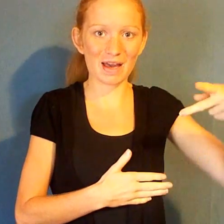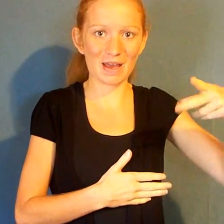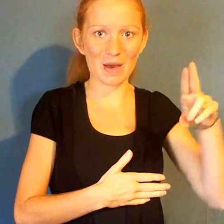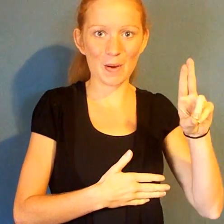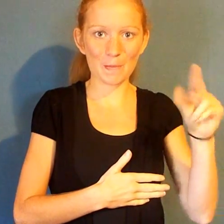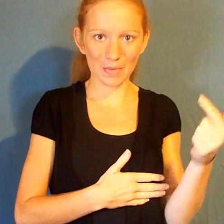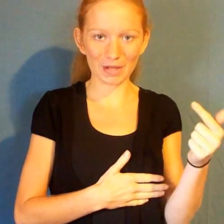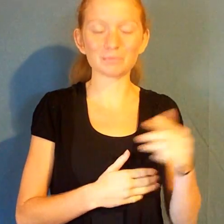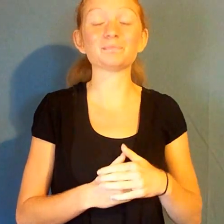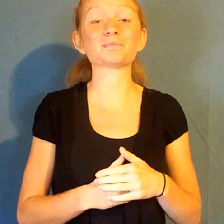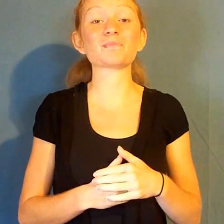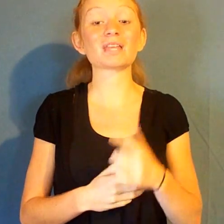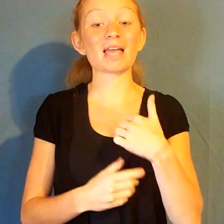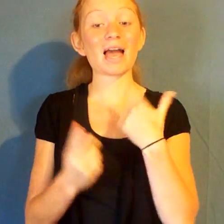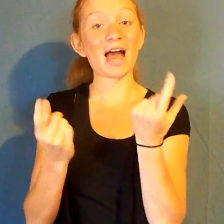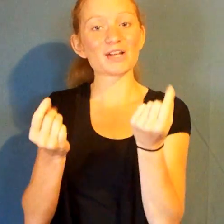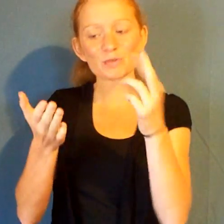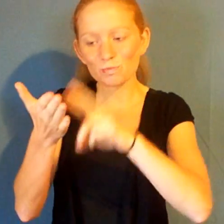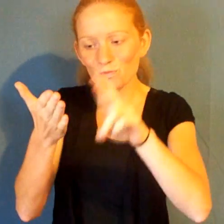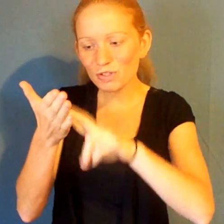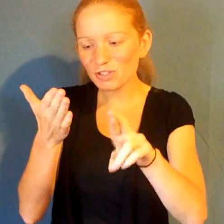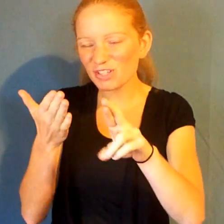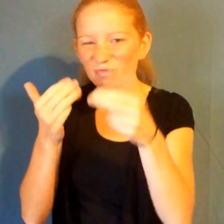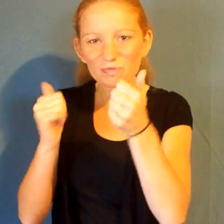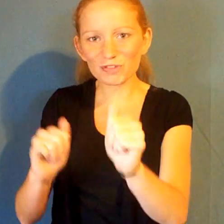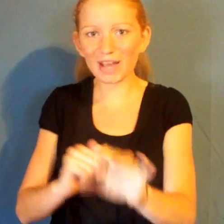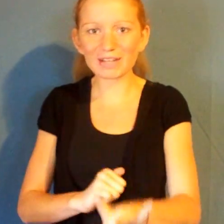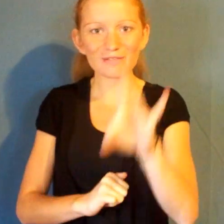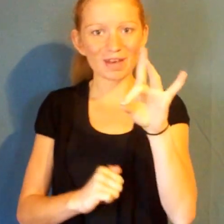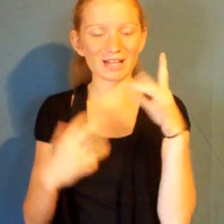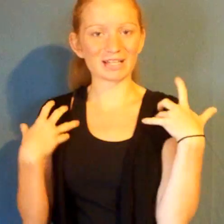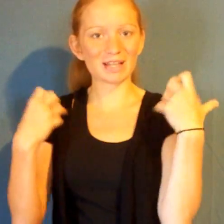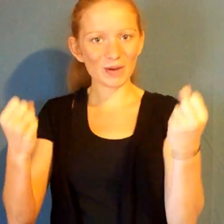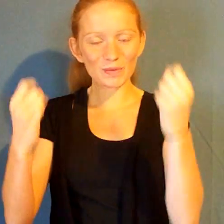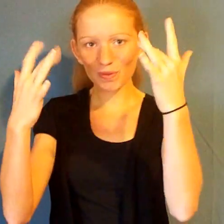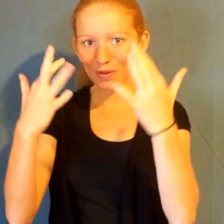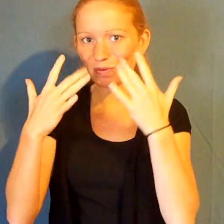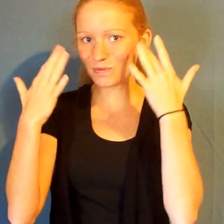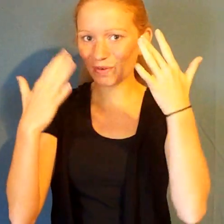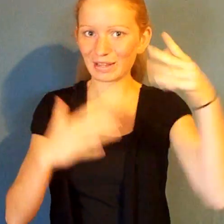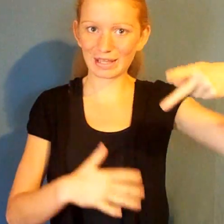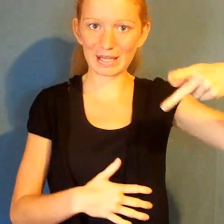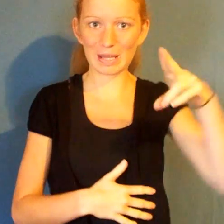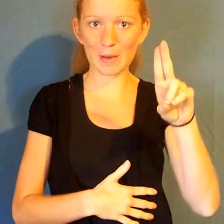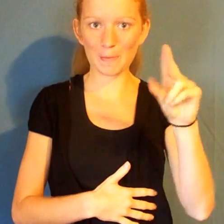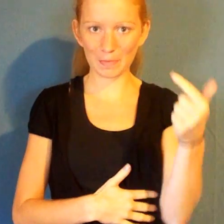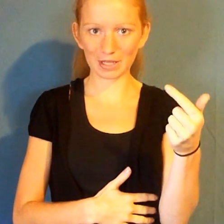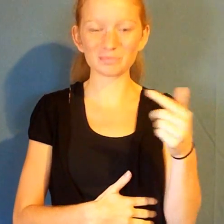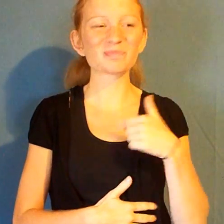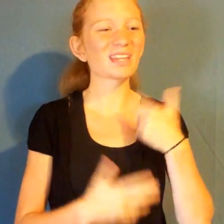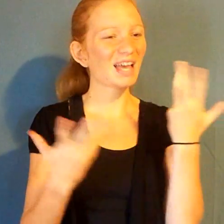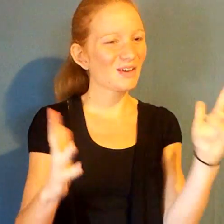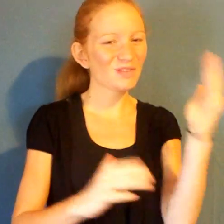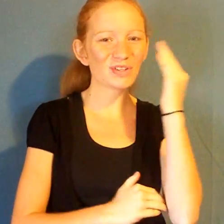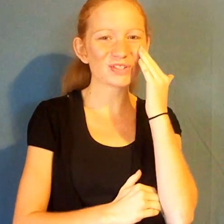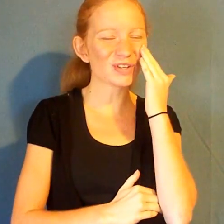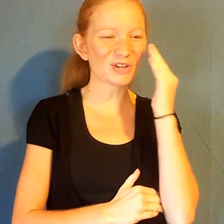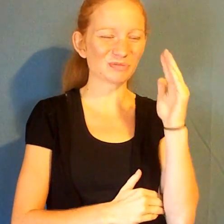loving pug. So I knew not to go to a puppy mill. I knew not to go to the pet store because the pet store puppies sometimes come from the puppy